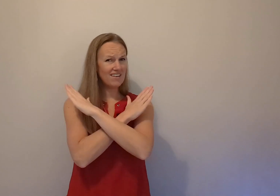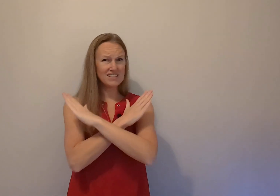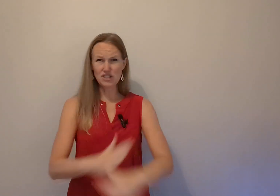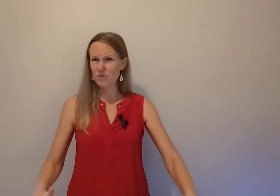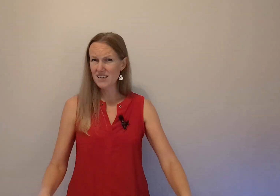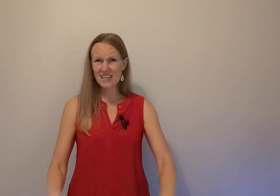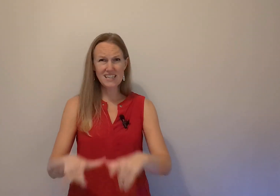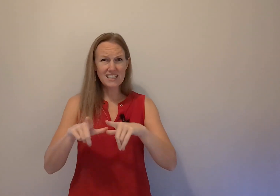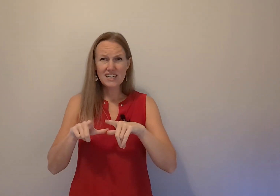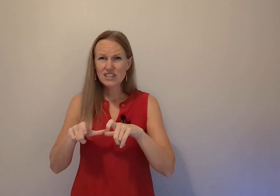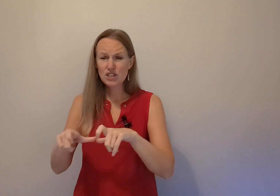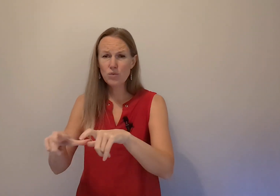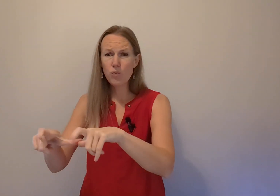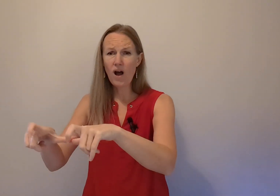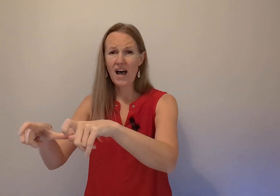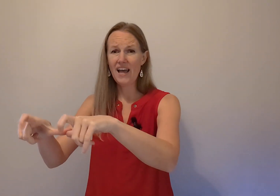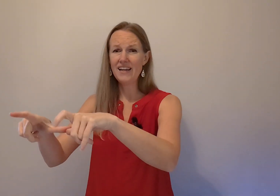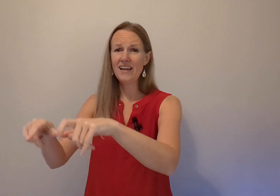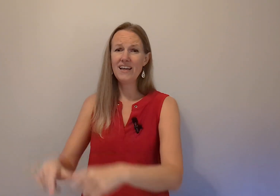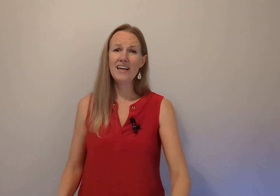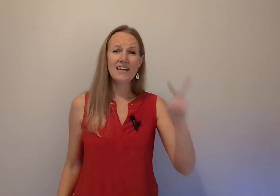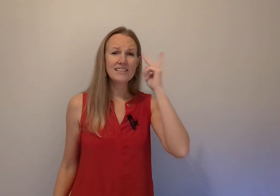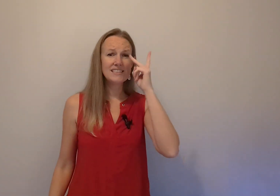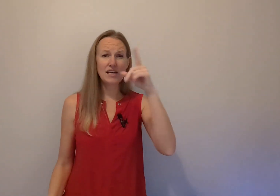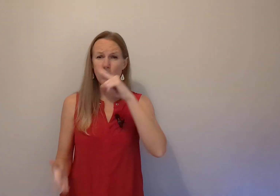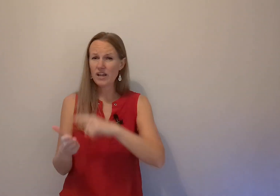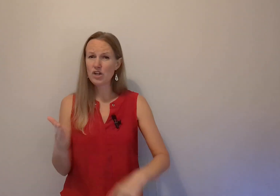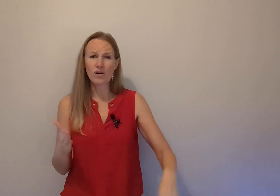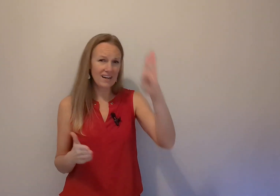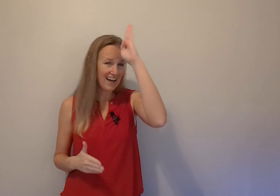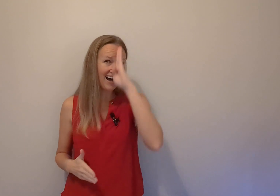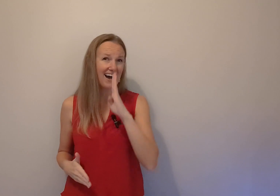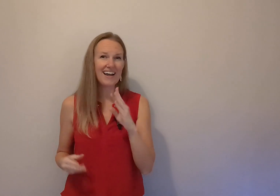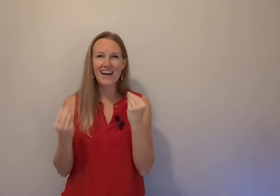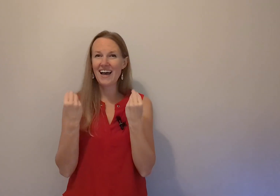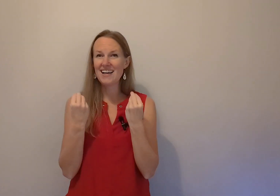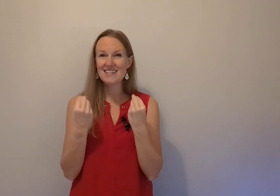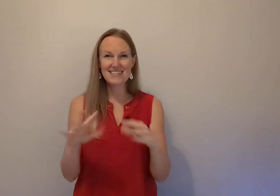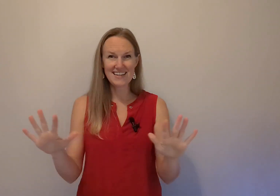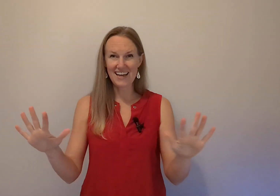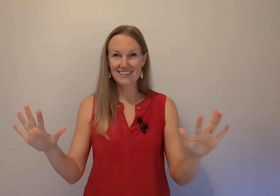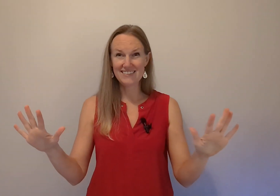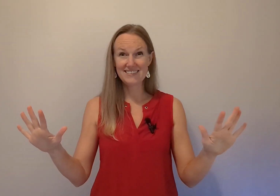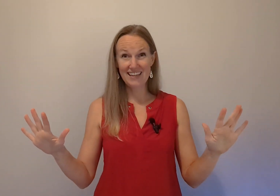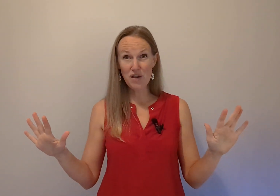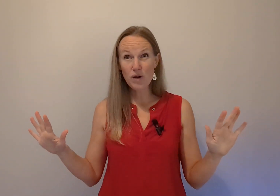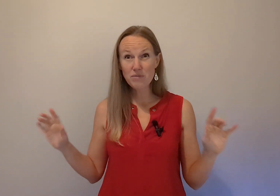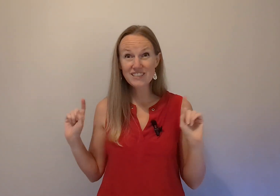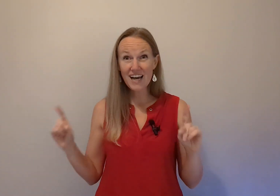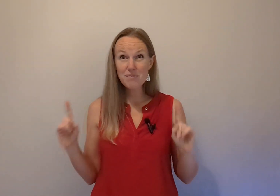is no need to run. See what your God has done. Okay, one more time,